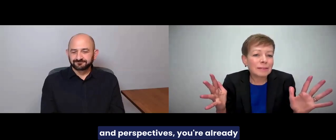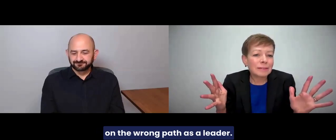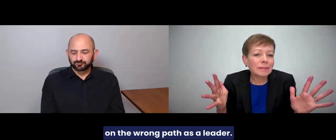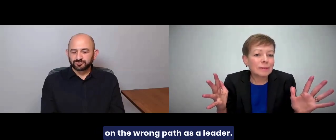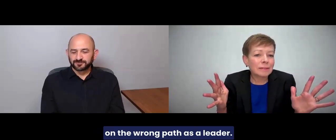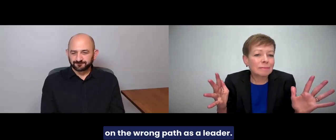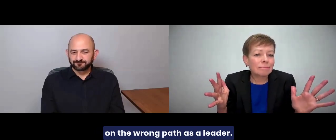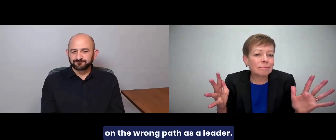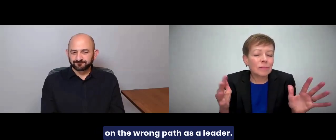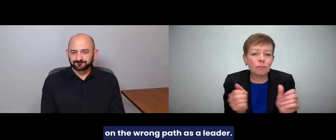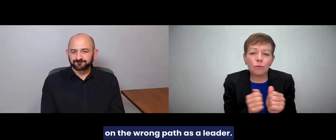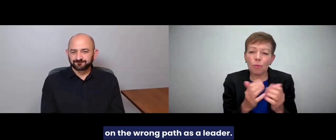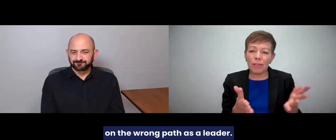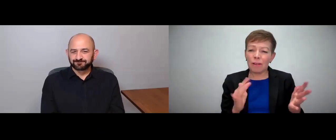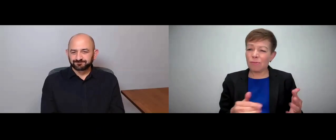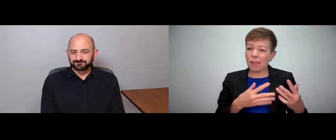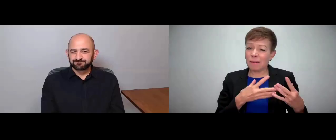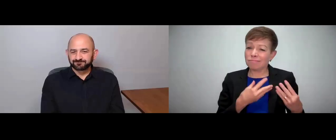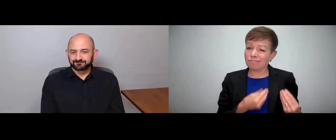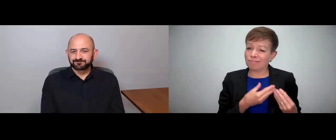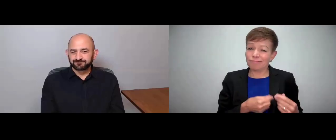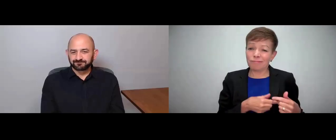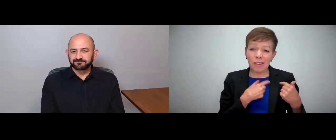you're already on the wrong path as a leader.